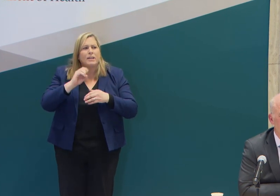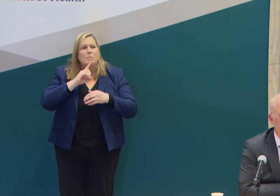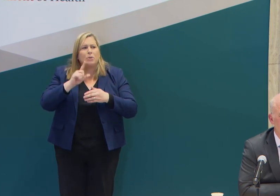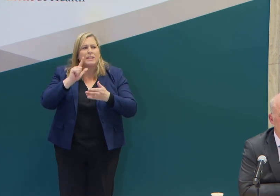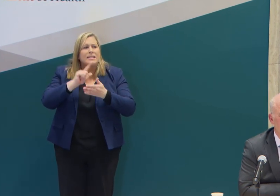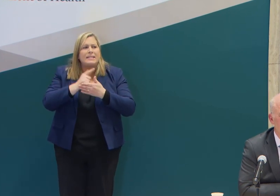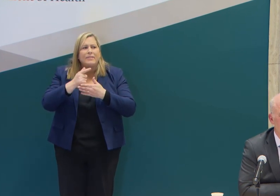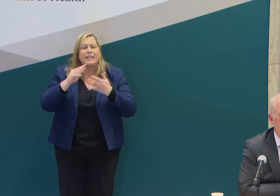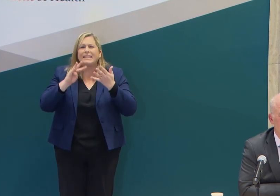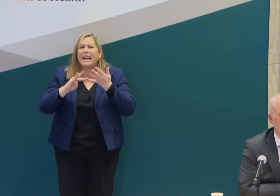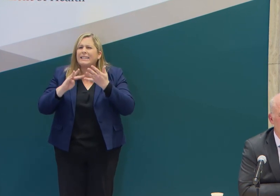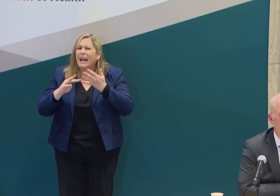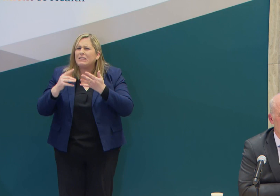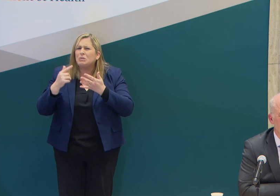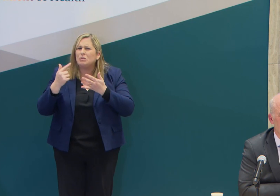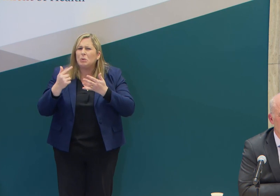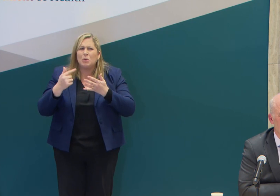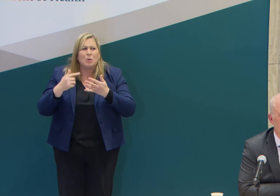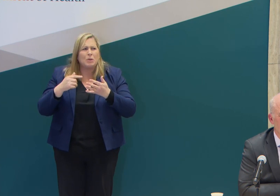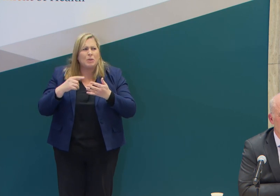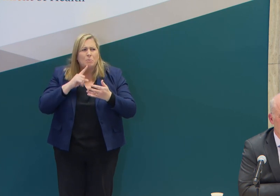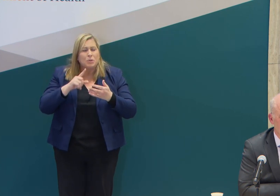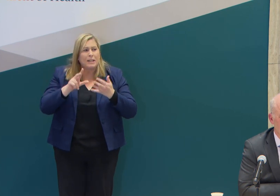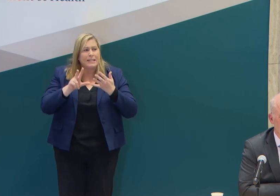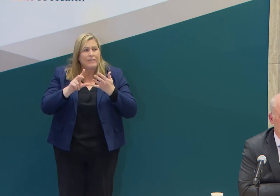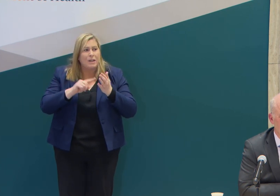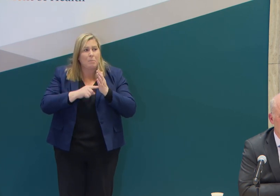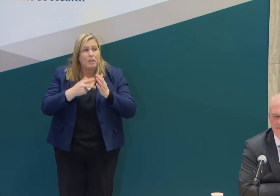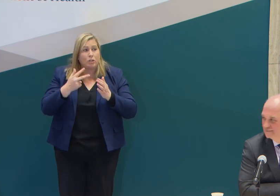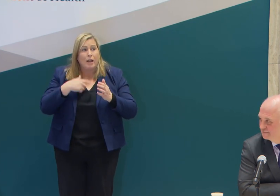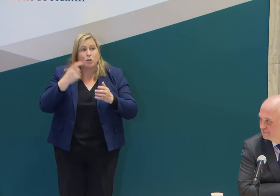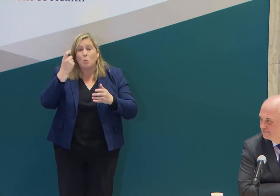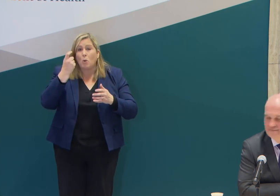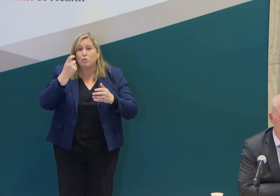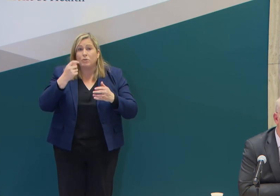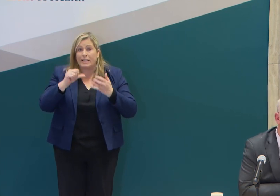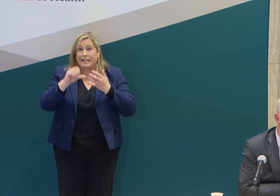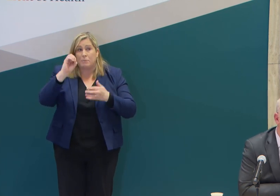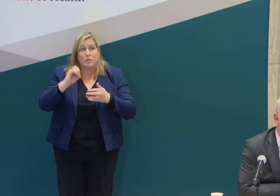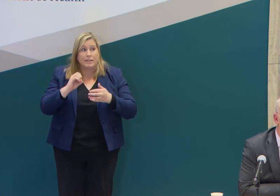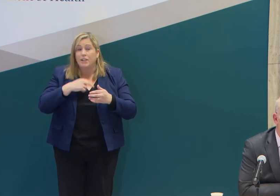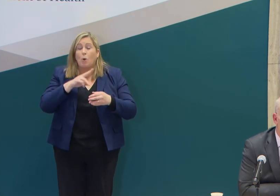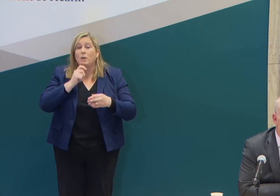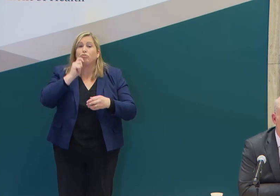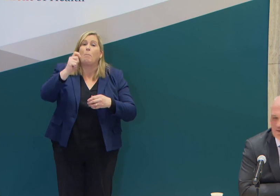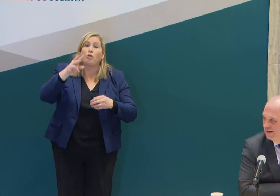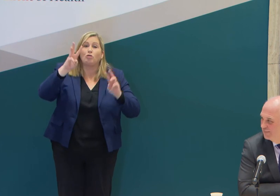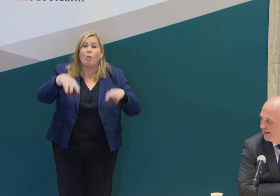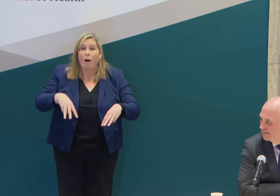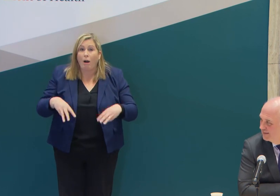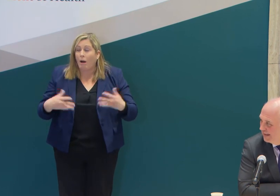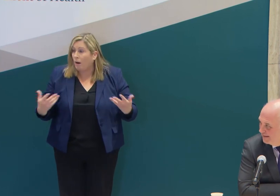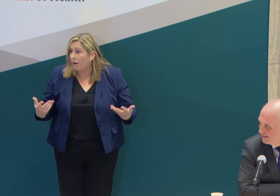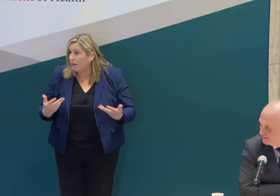17,992 or 3, whatever it was. It's actually 7.3, I think. So it's just one was the 6% from a few days before, just I don't want to report it wrong, you know. Okay,